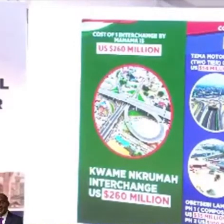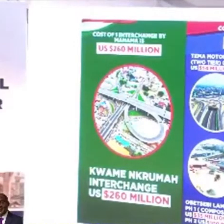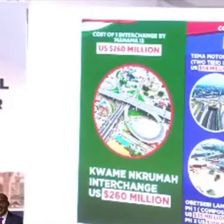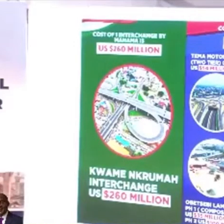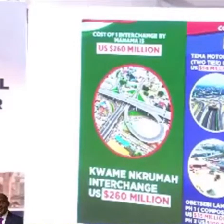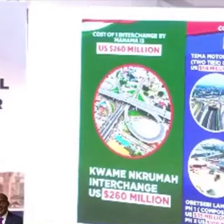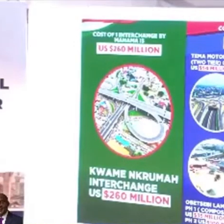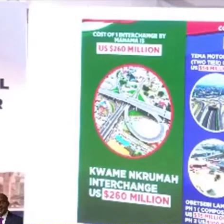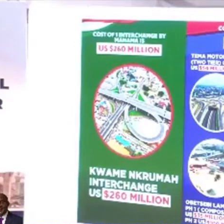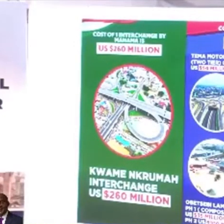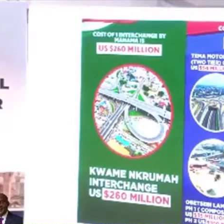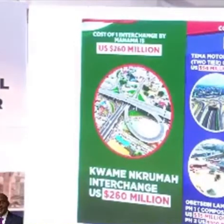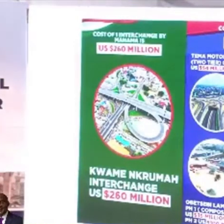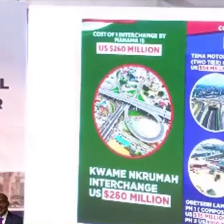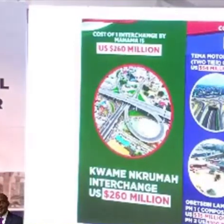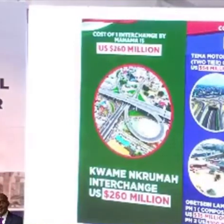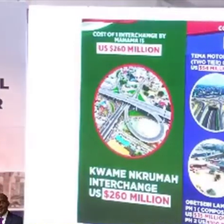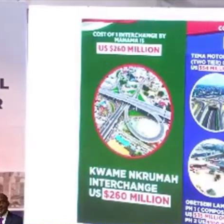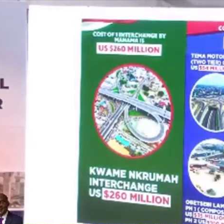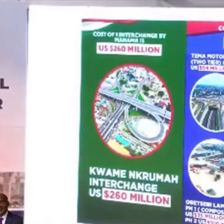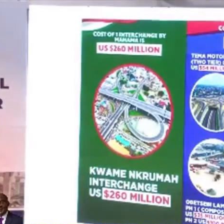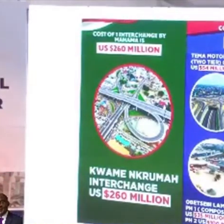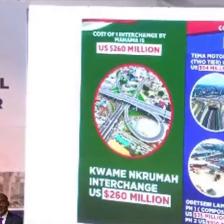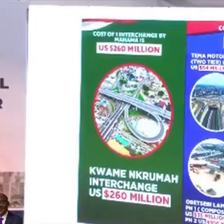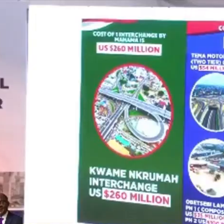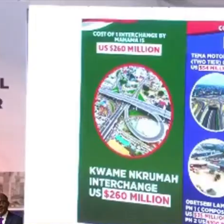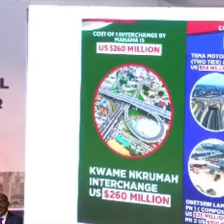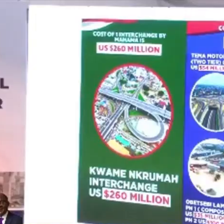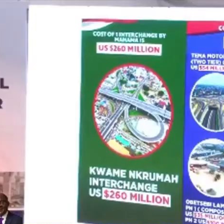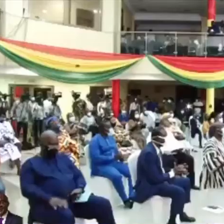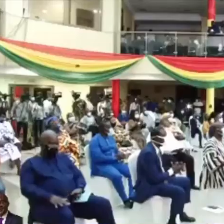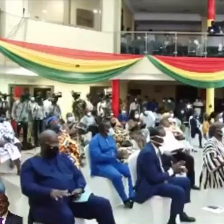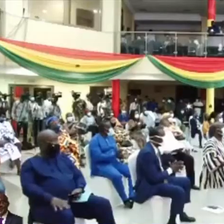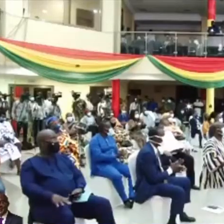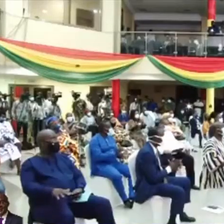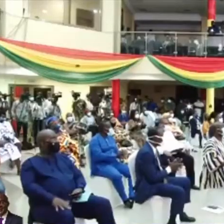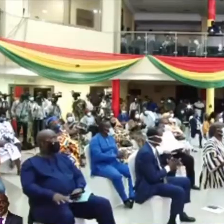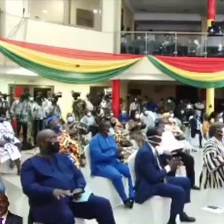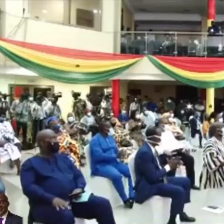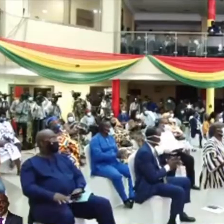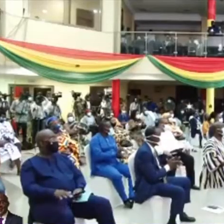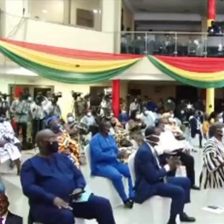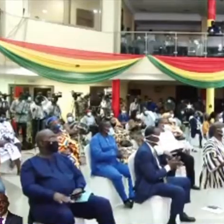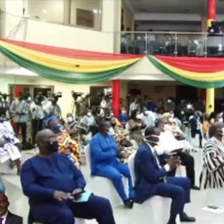first term of any government since independence. This is the highest number.